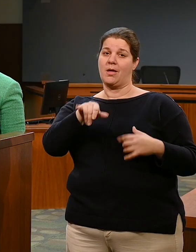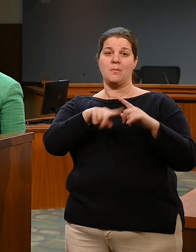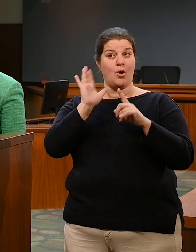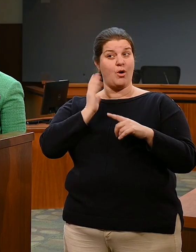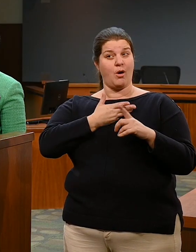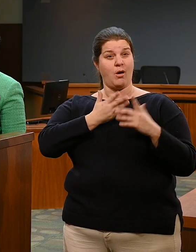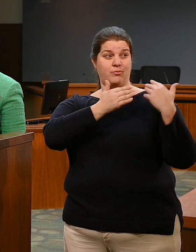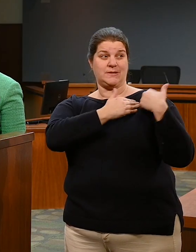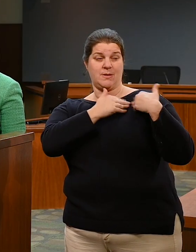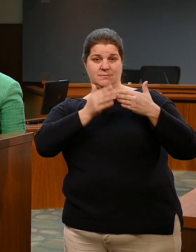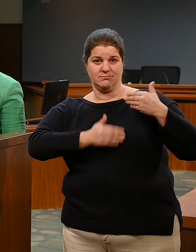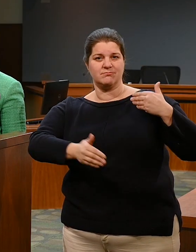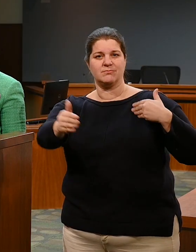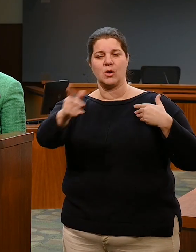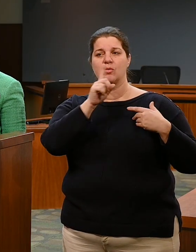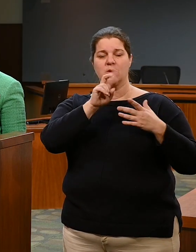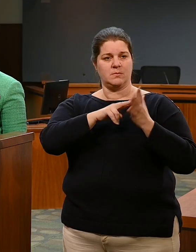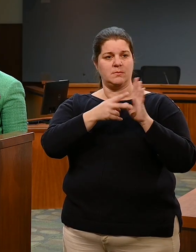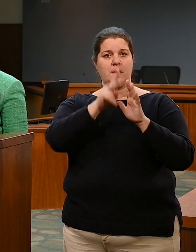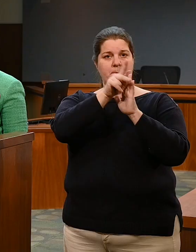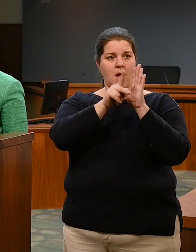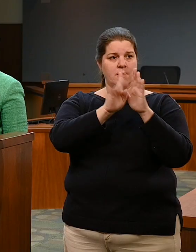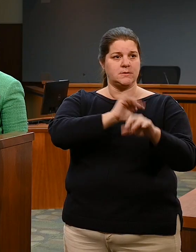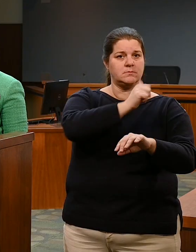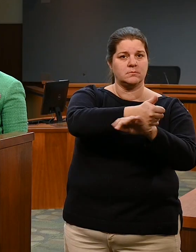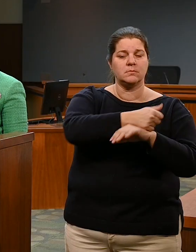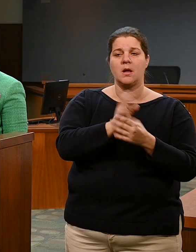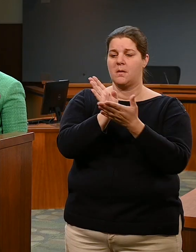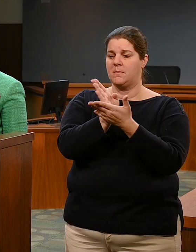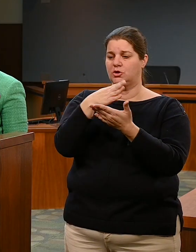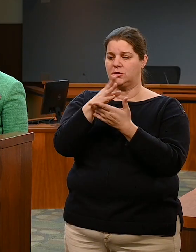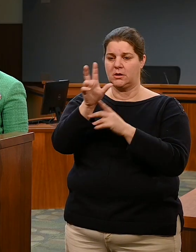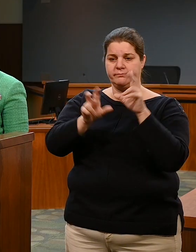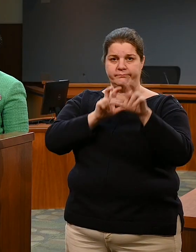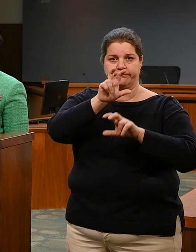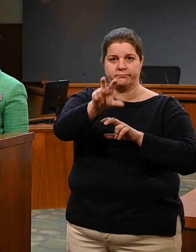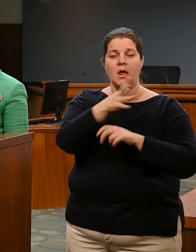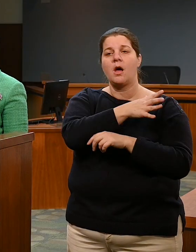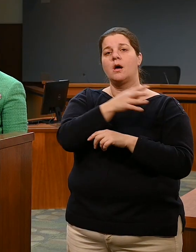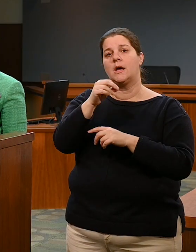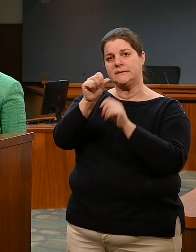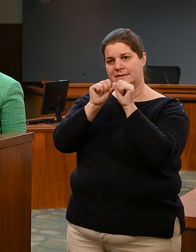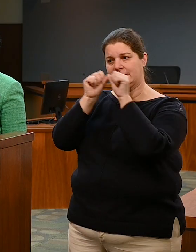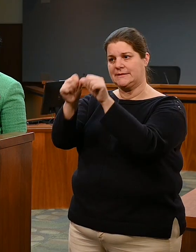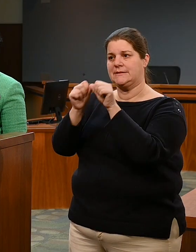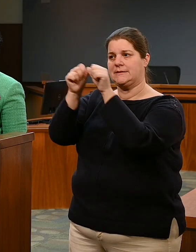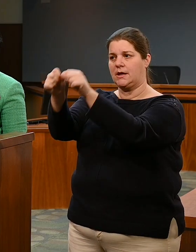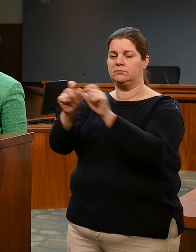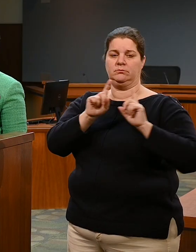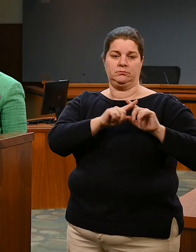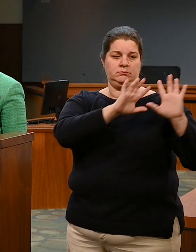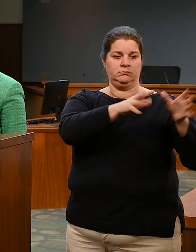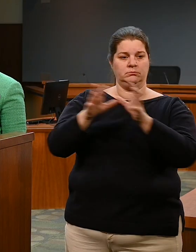implementation. Implementation through policy, budgetary alignment, and sustained